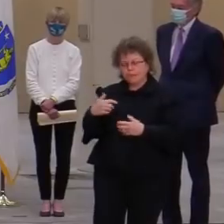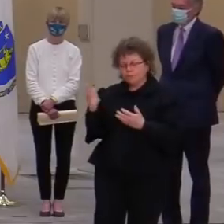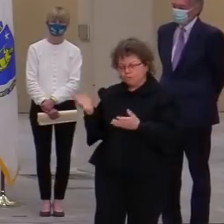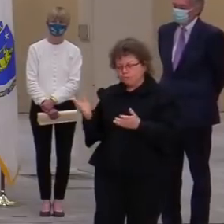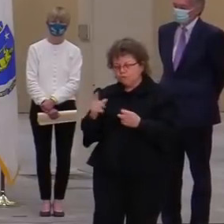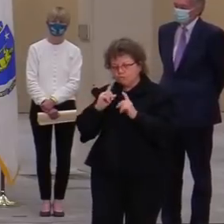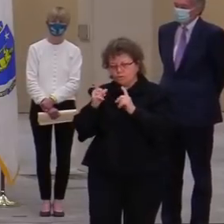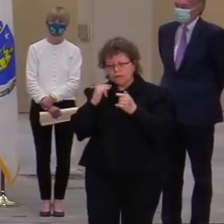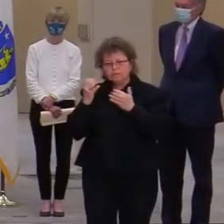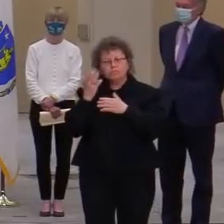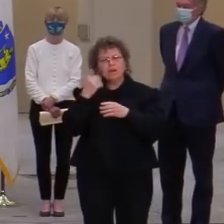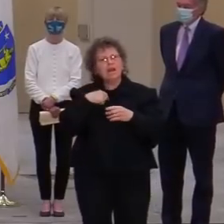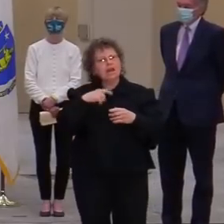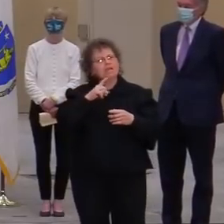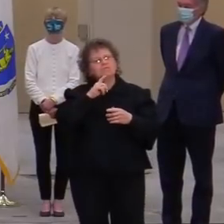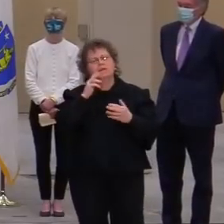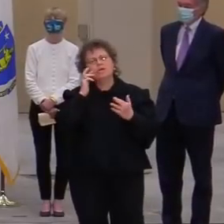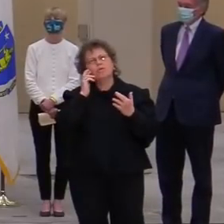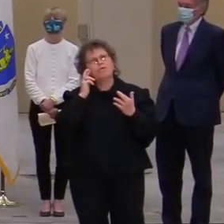really hope people